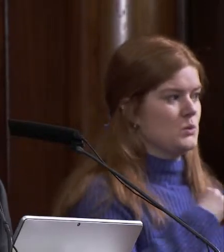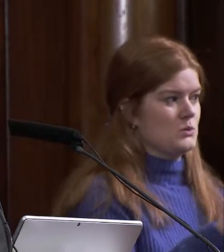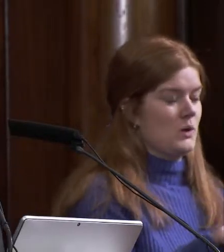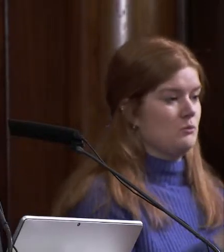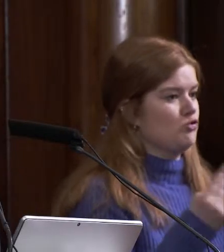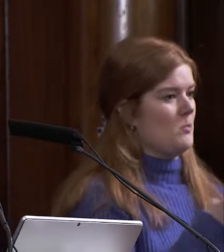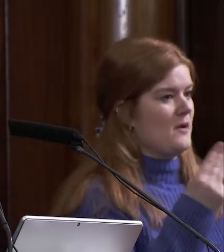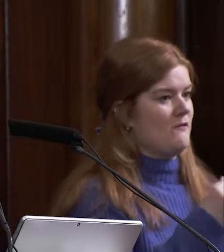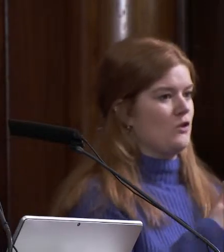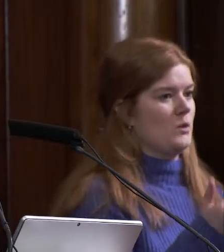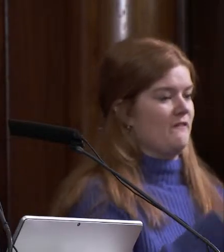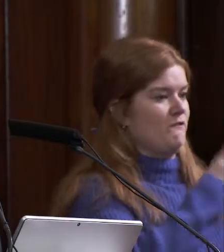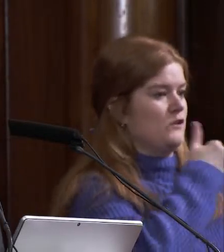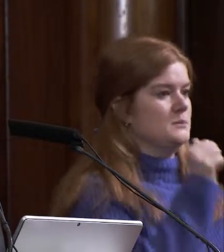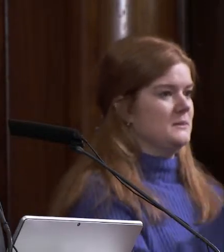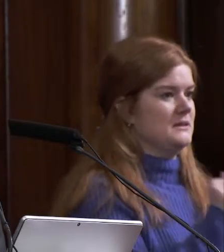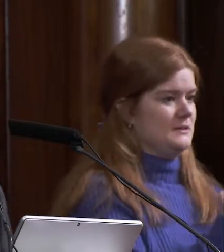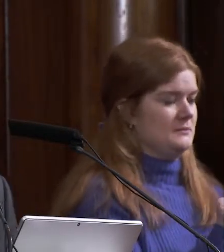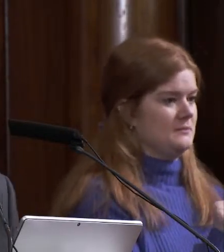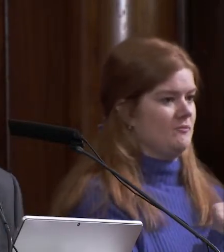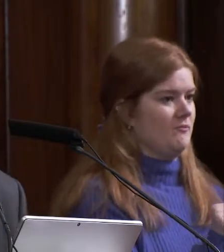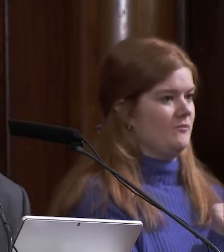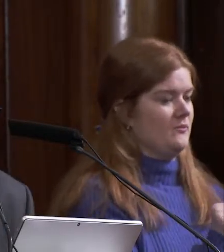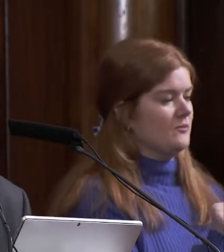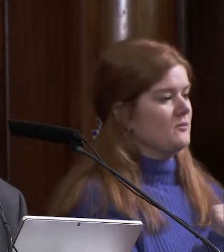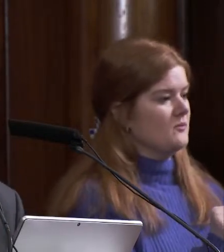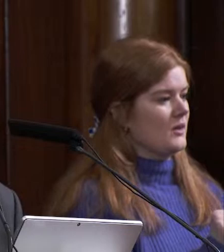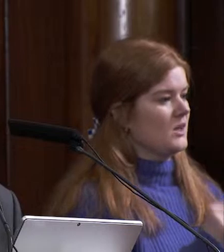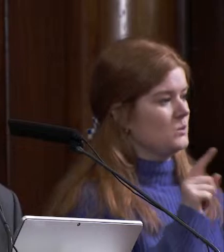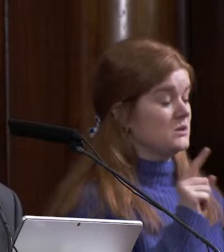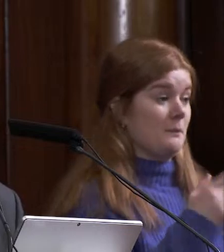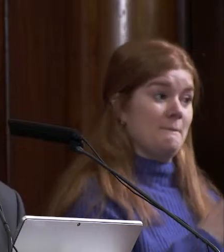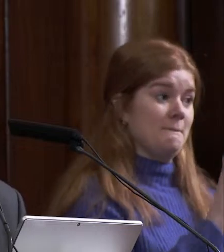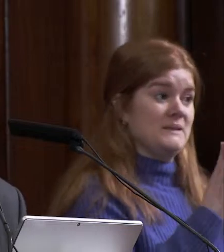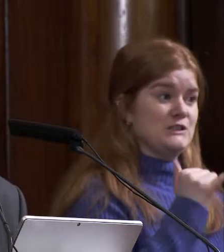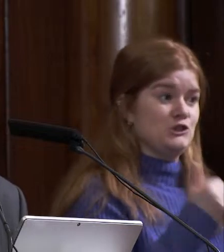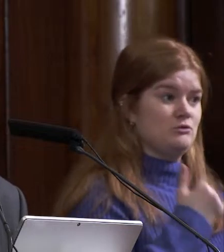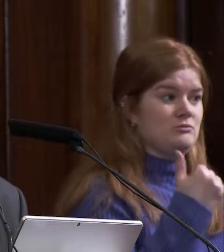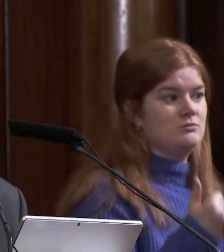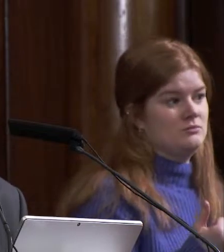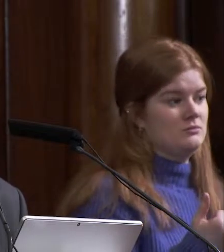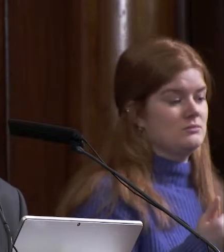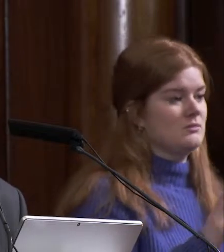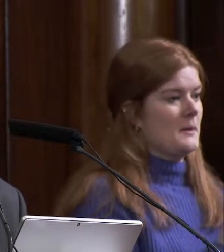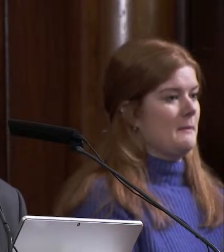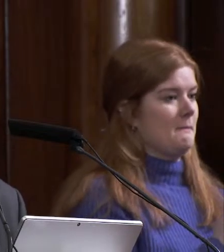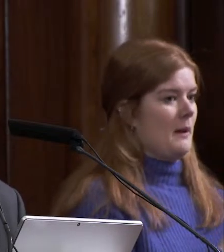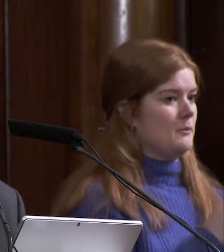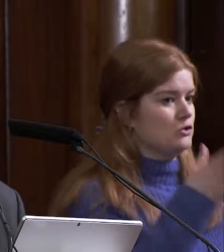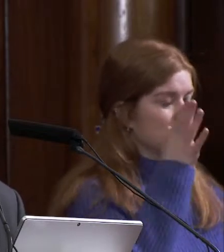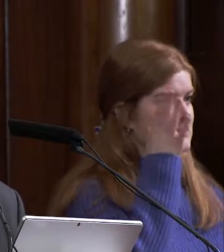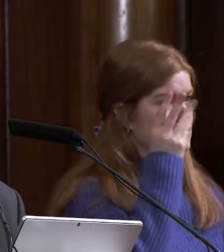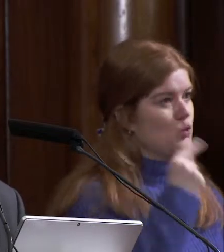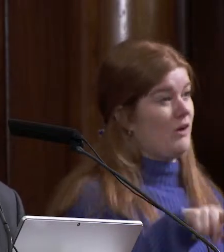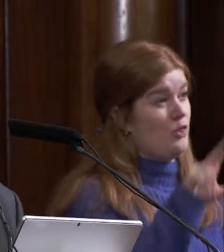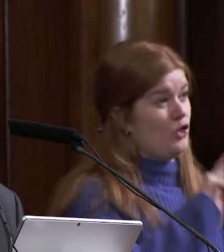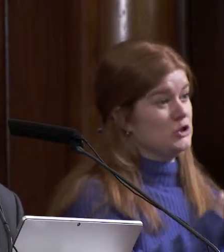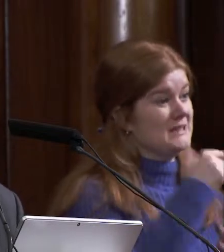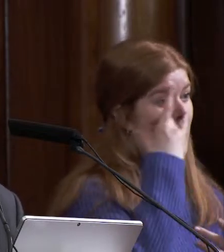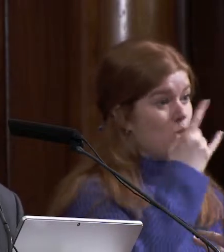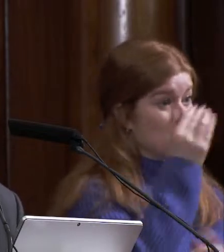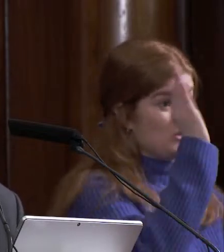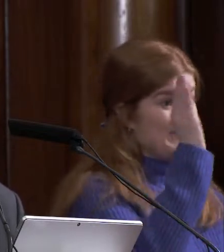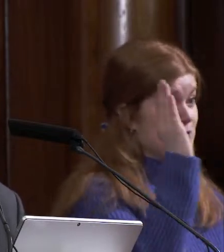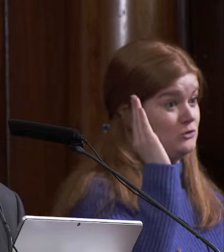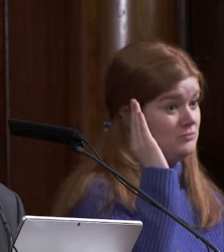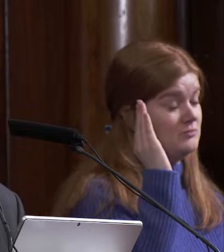preparing for their first inaugural meeting. It was a busy year. The members heard 13 hours of